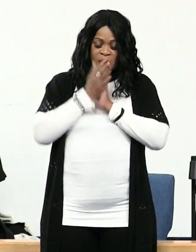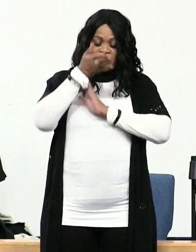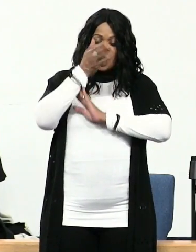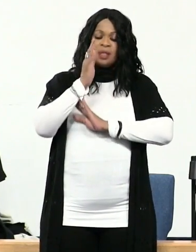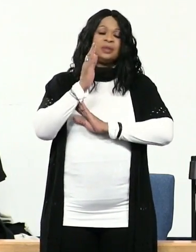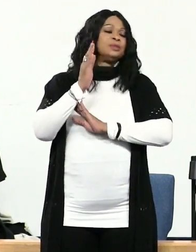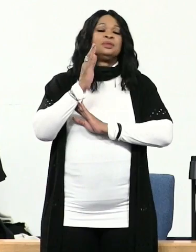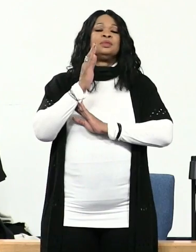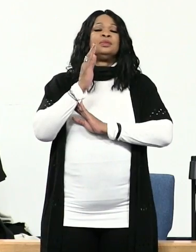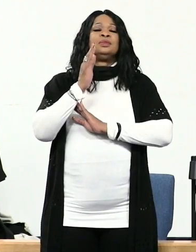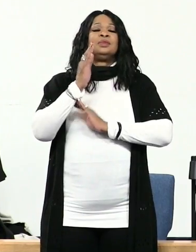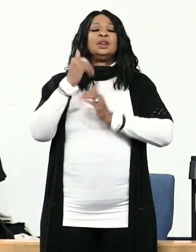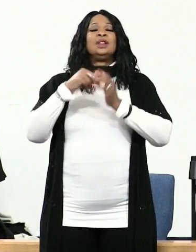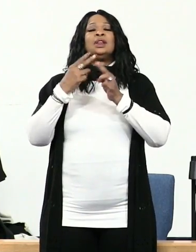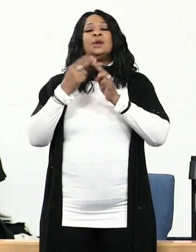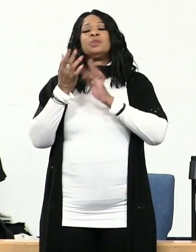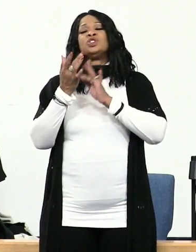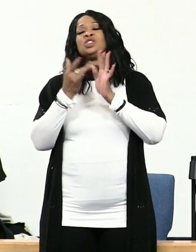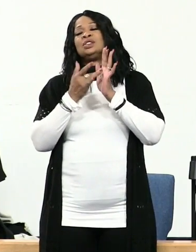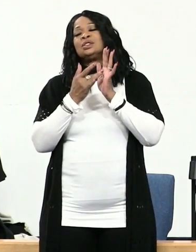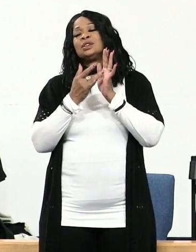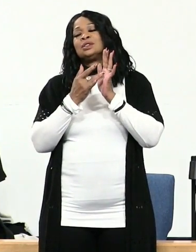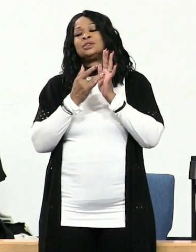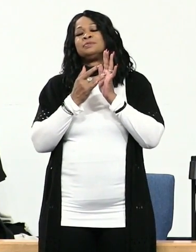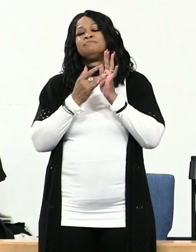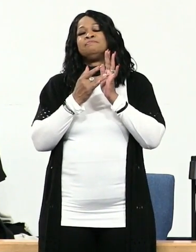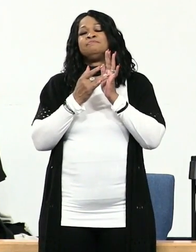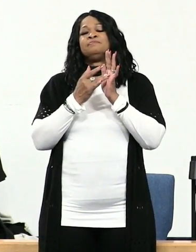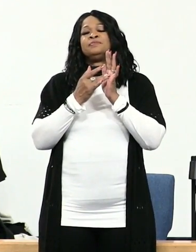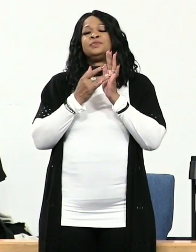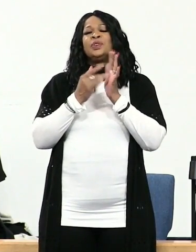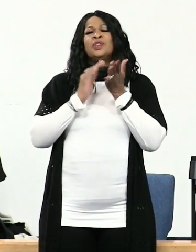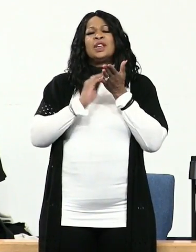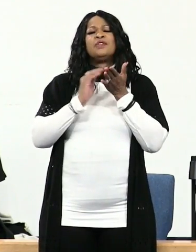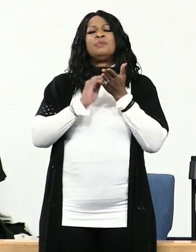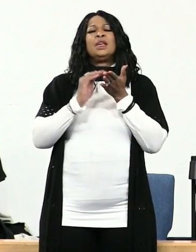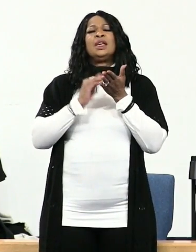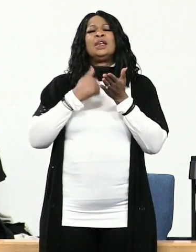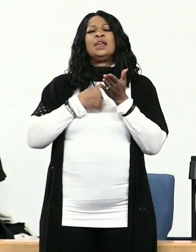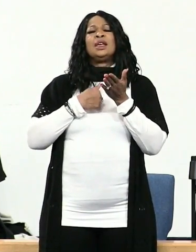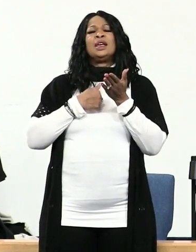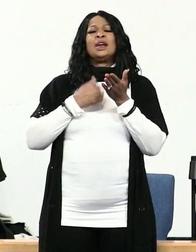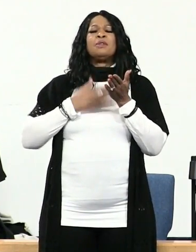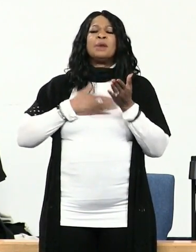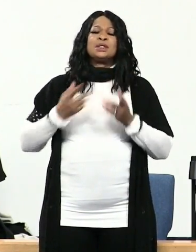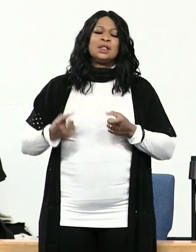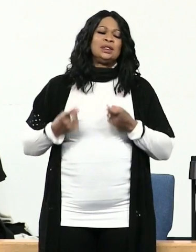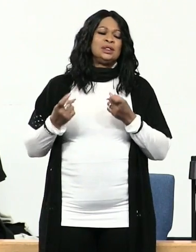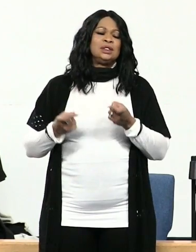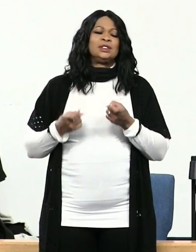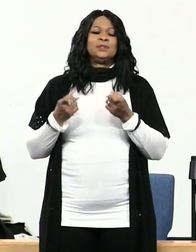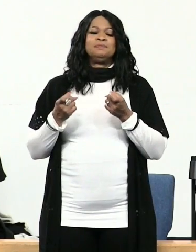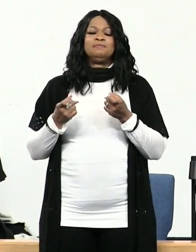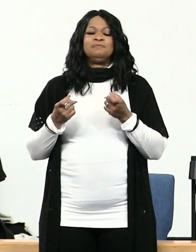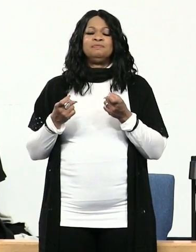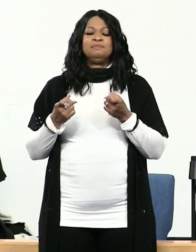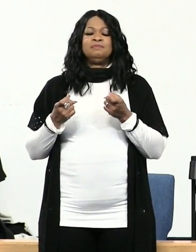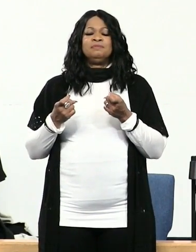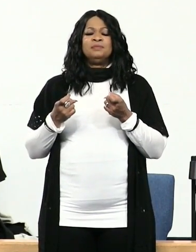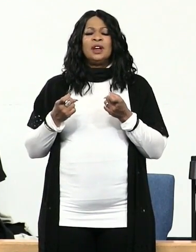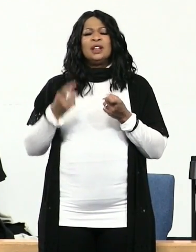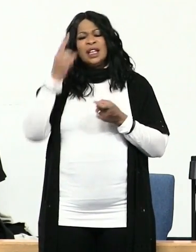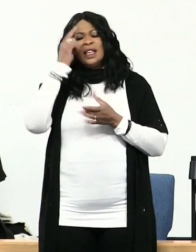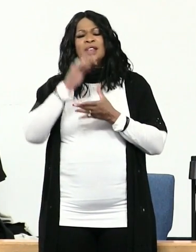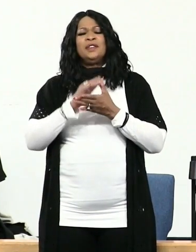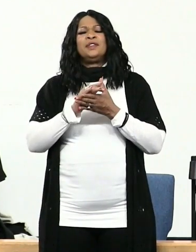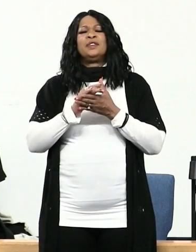Father, in the name of Jesus, forgive me of my sin.